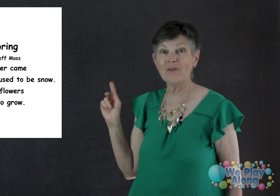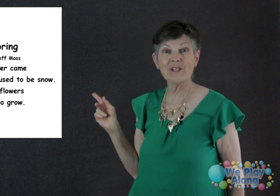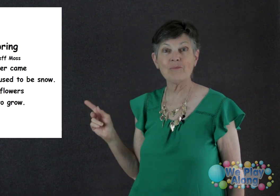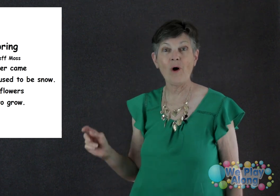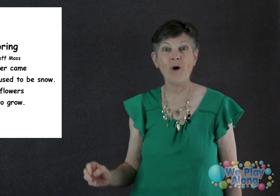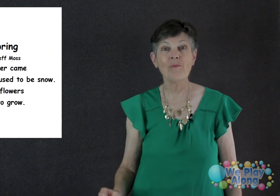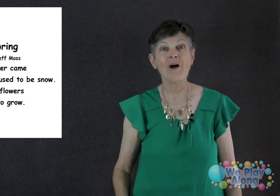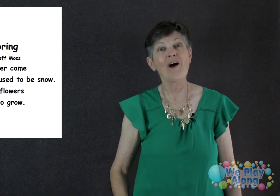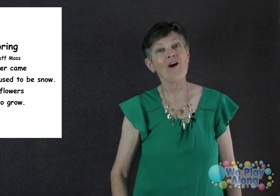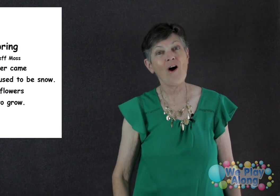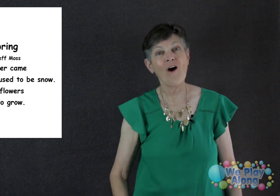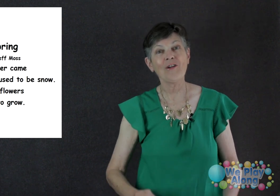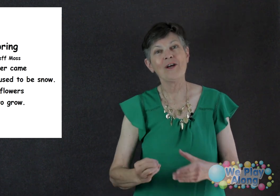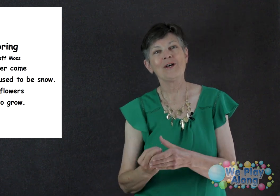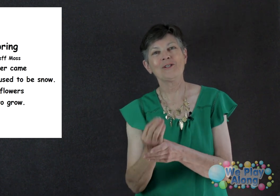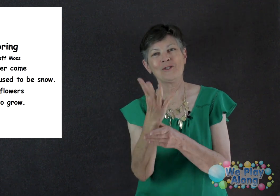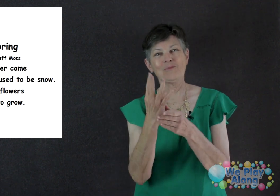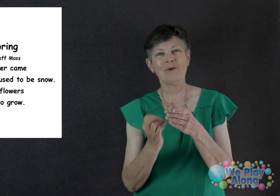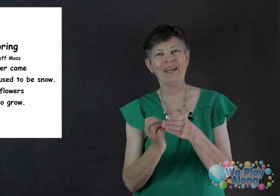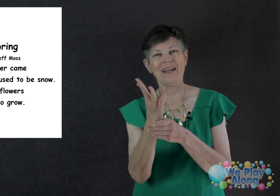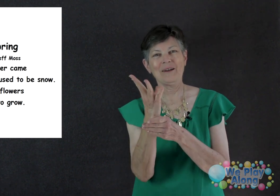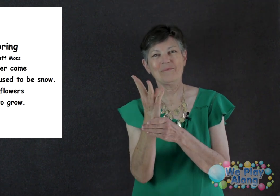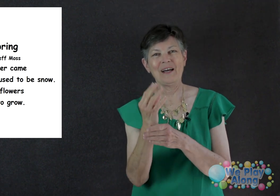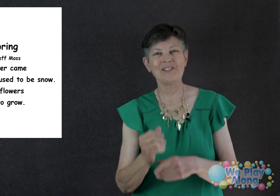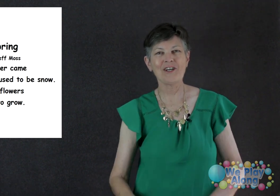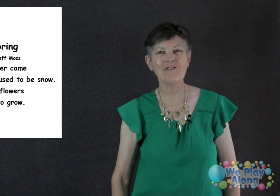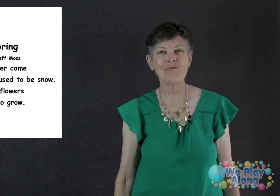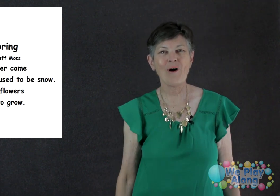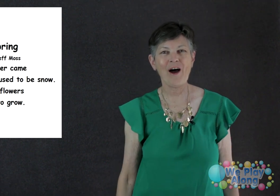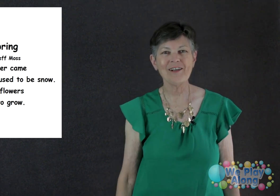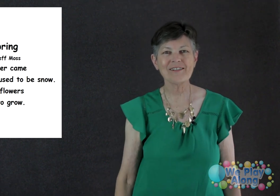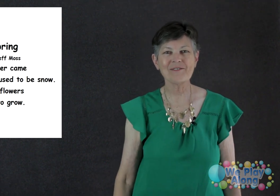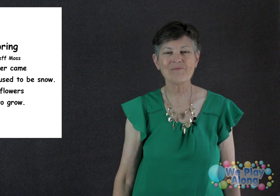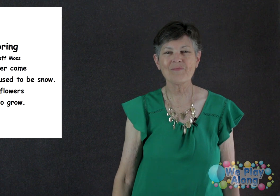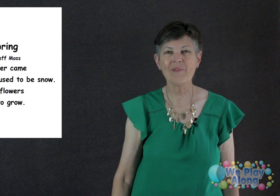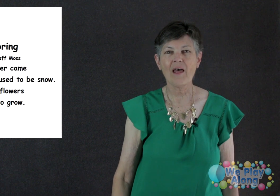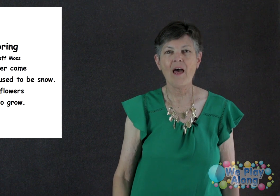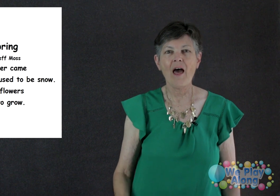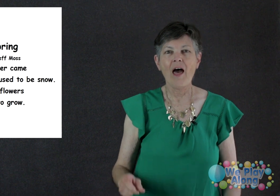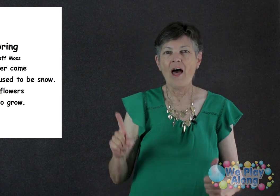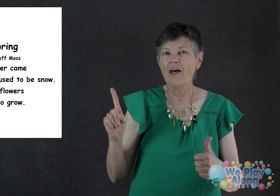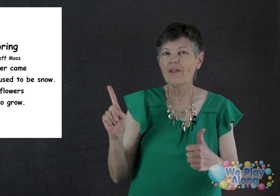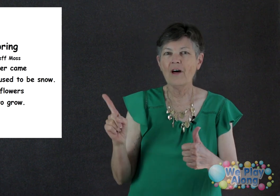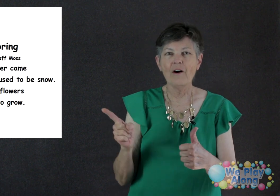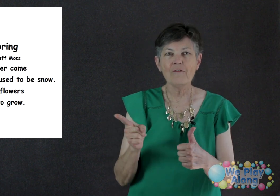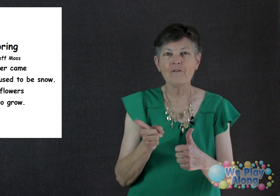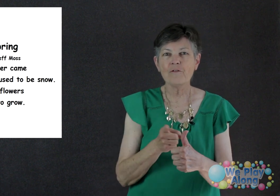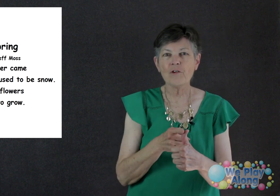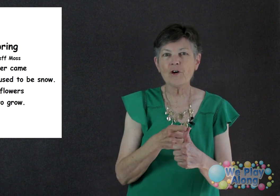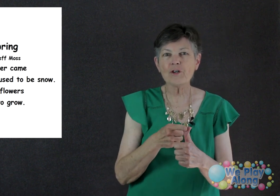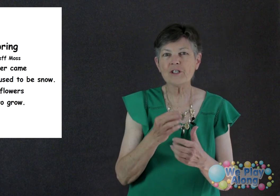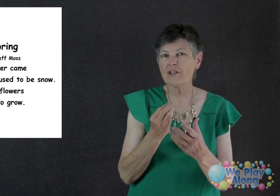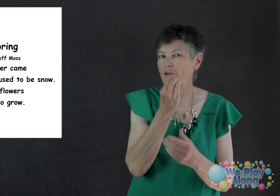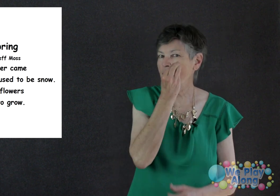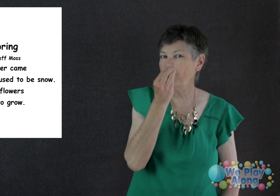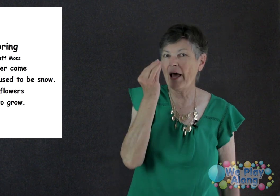this poem called Spring by Jeff Moss. The first